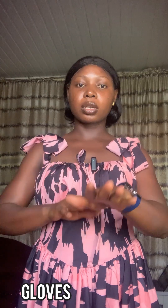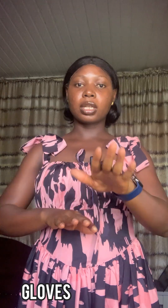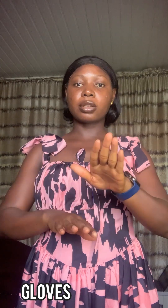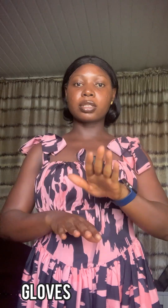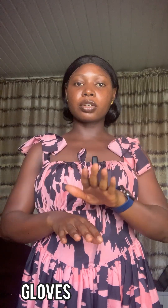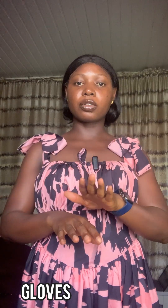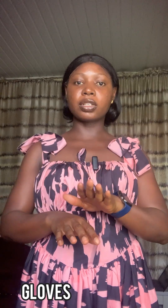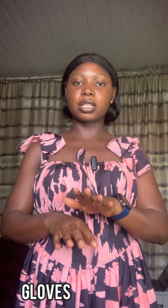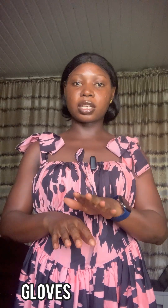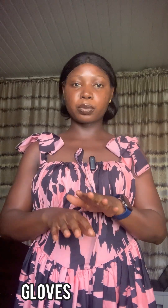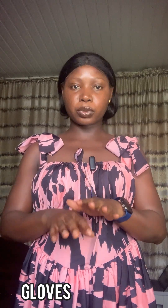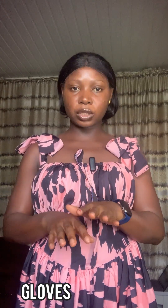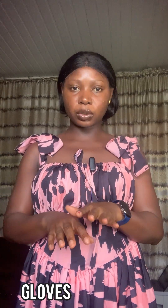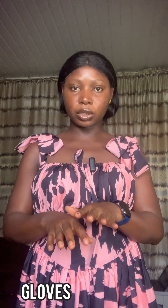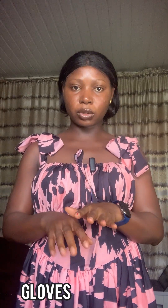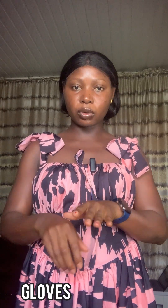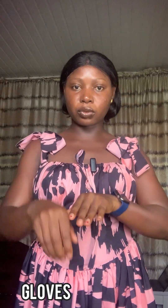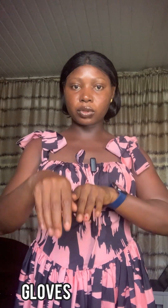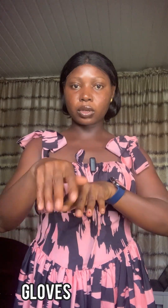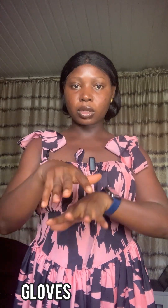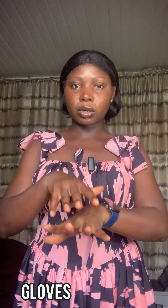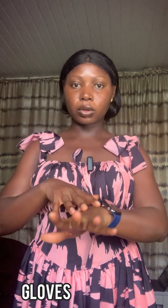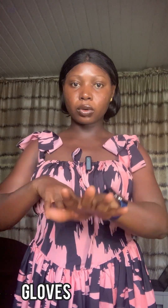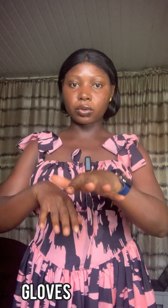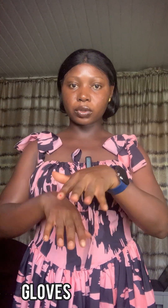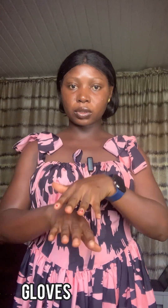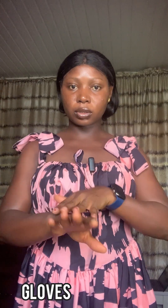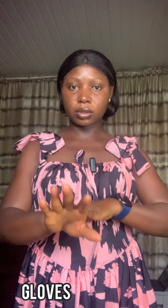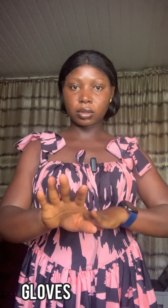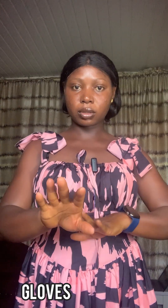Now think of these as putting on the gloves.